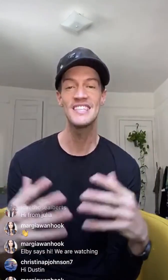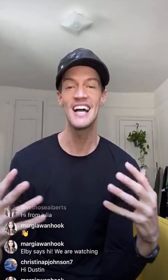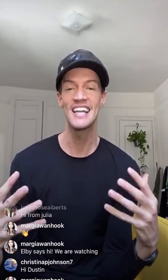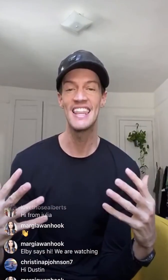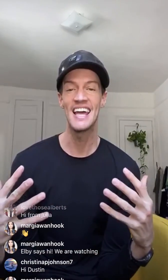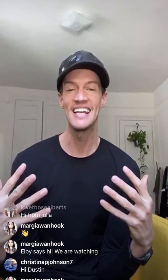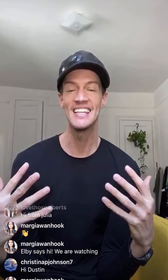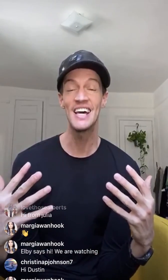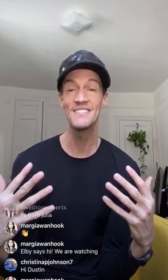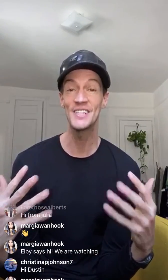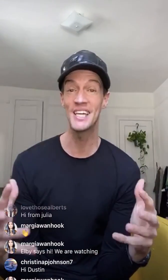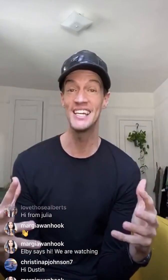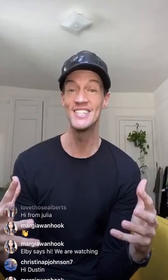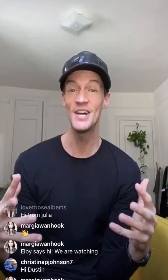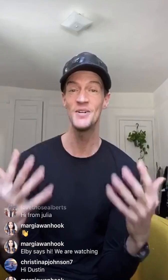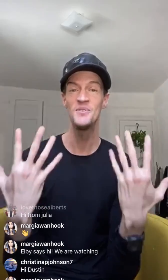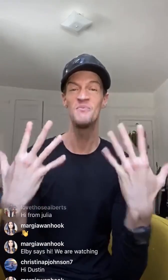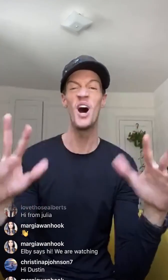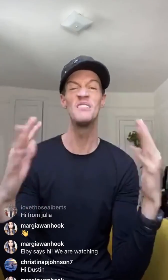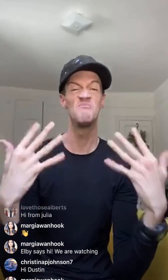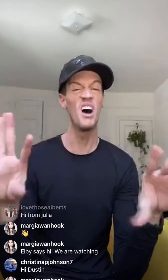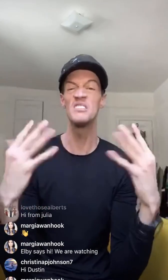dinner. Do you remember this time for dinner? Make